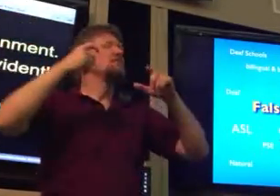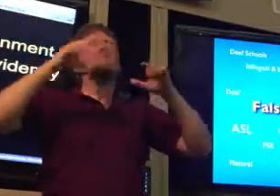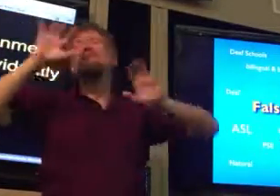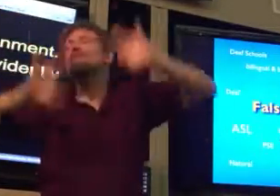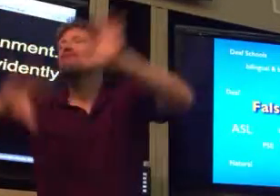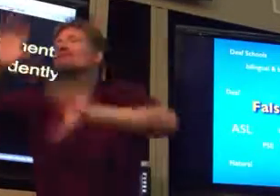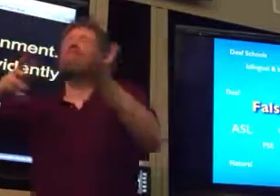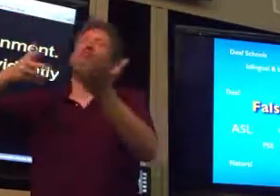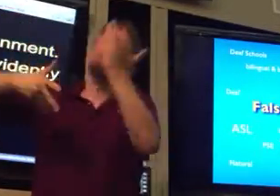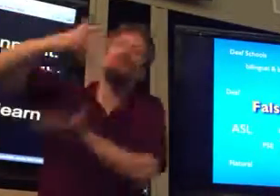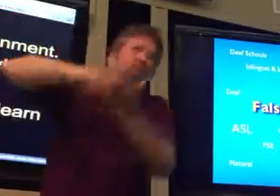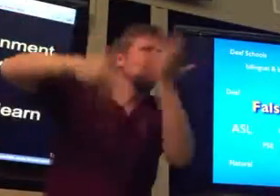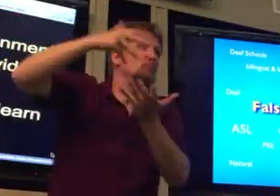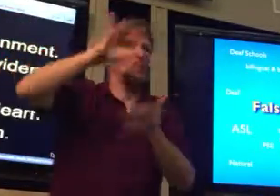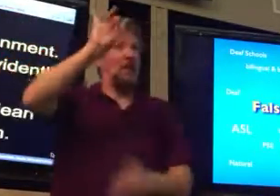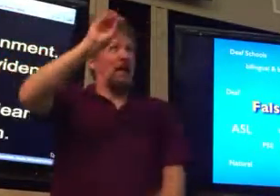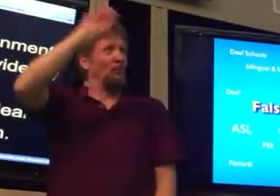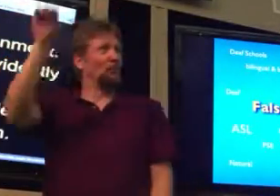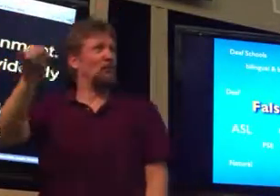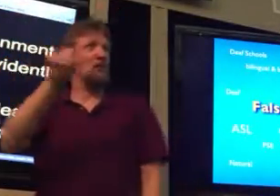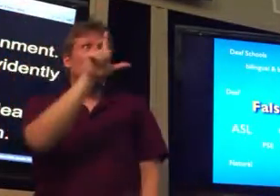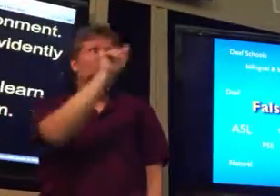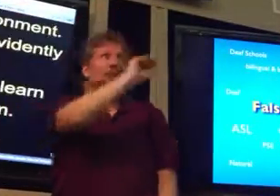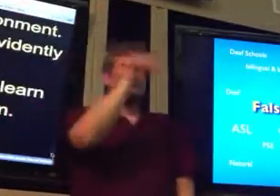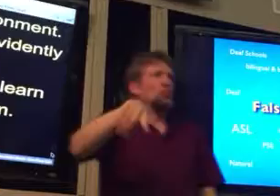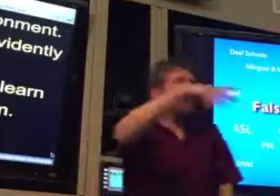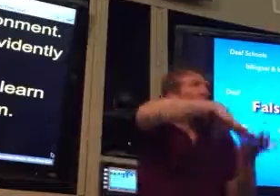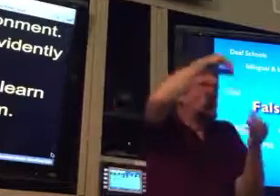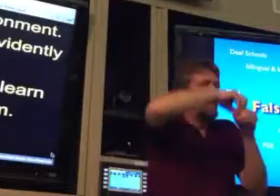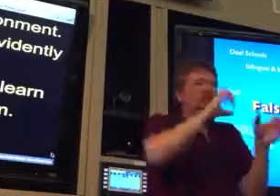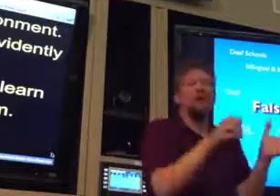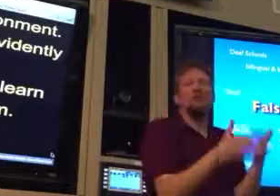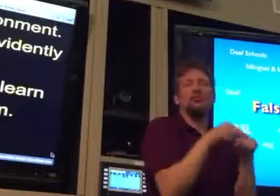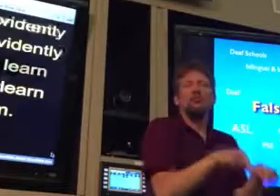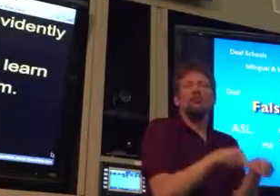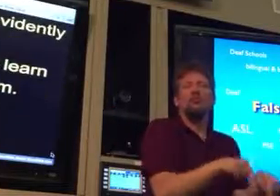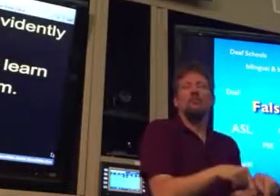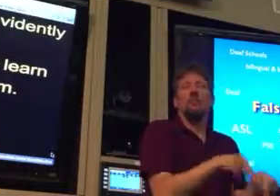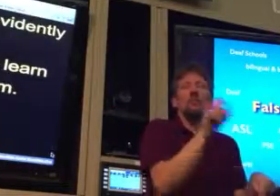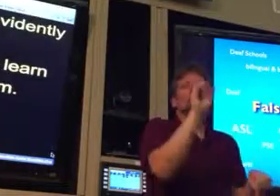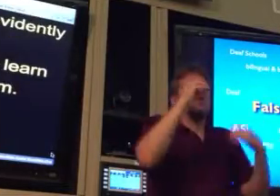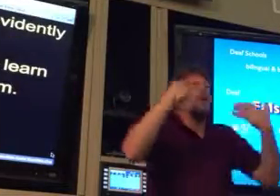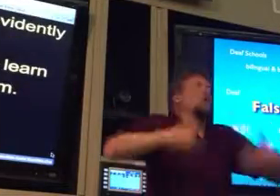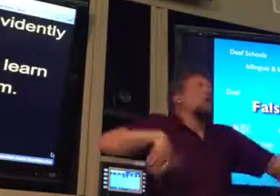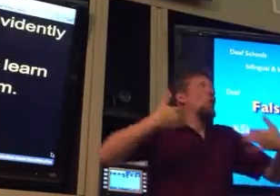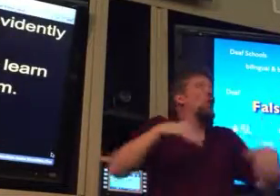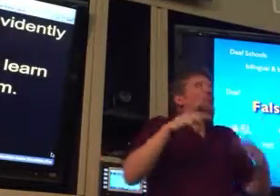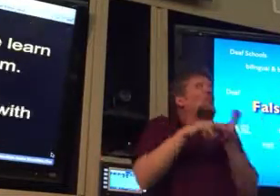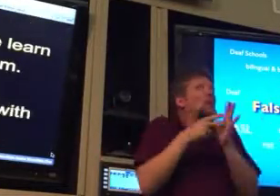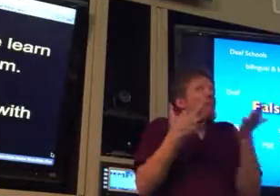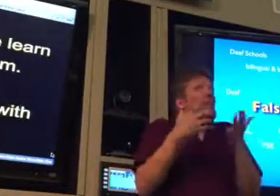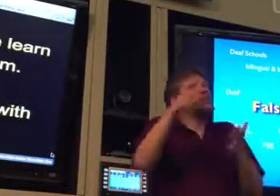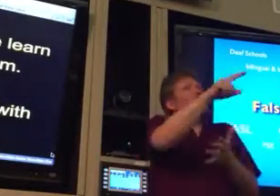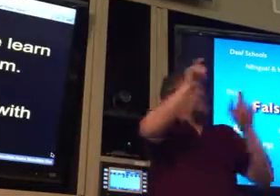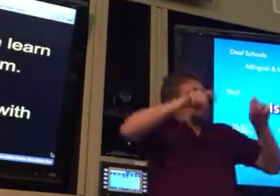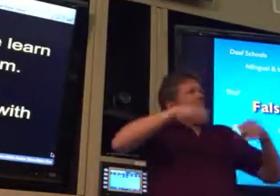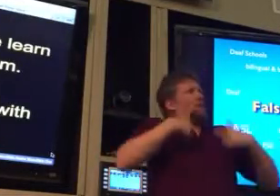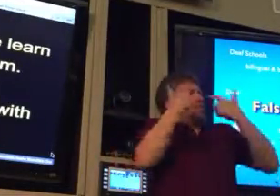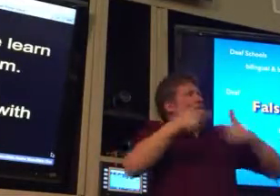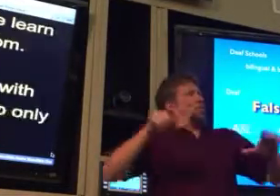From your peers, your friends, your interactions with your friends and peers. So only 20% of what you learn is inside the classroom. So that means